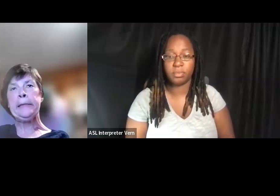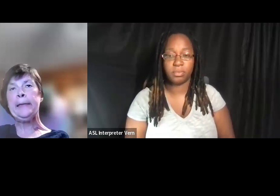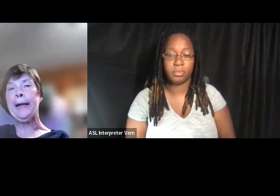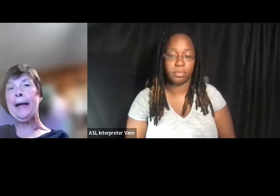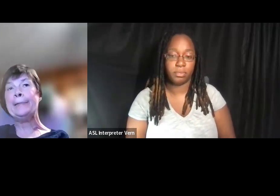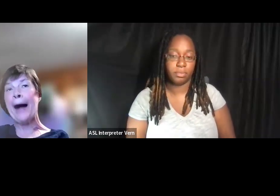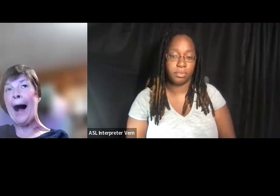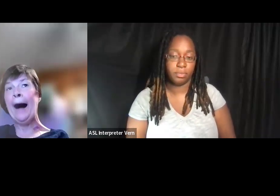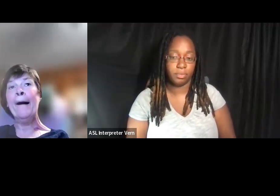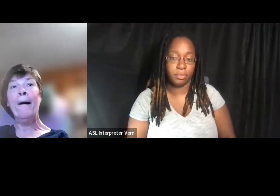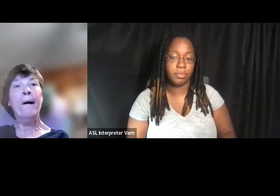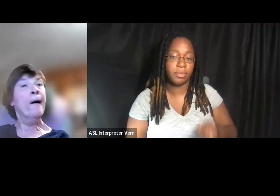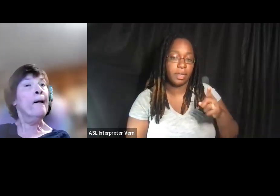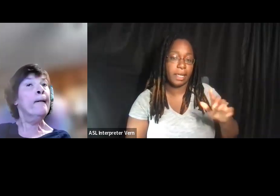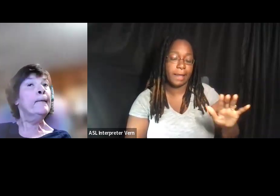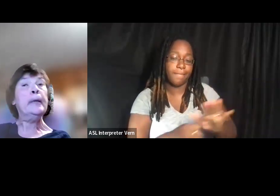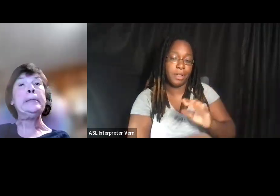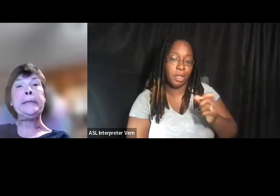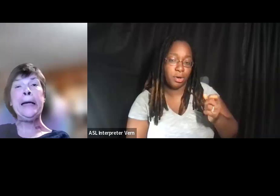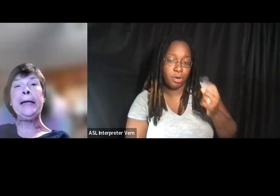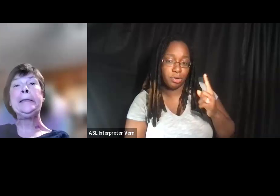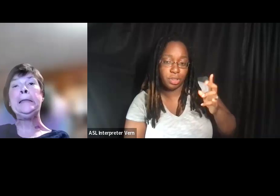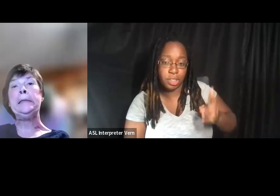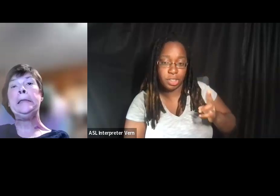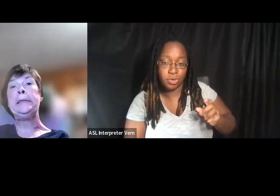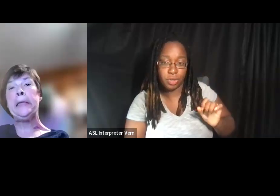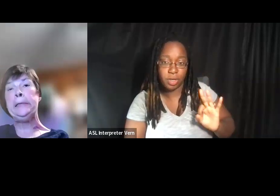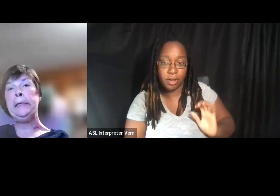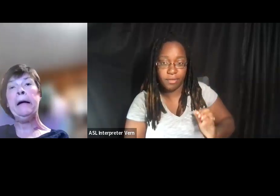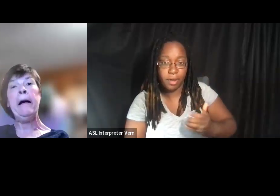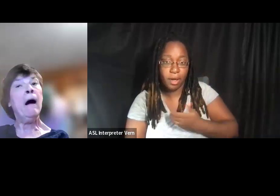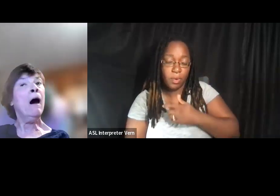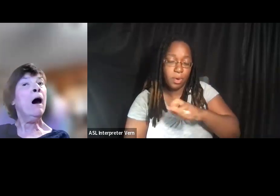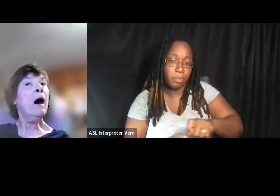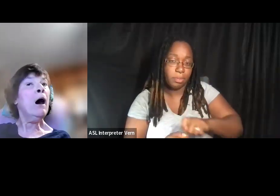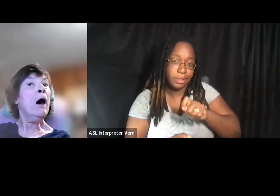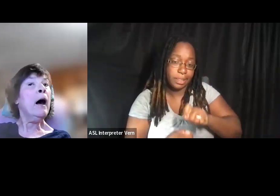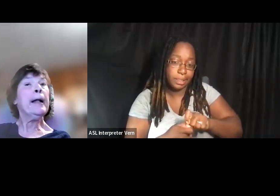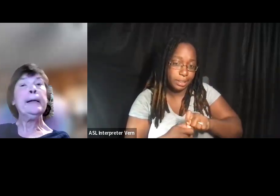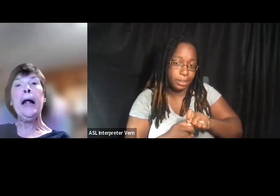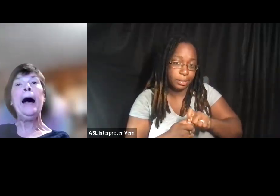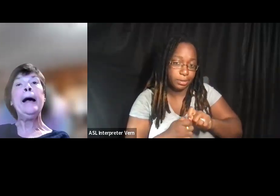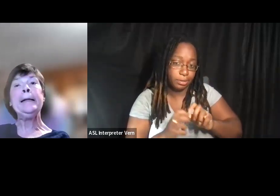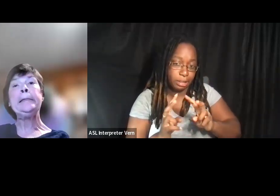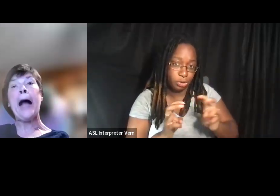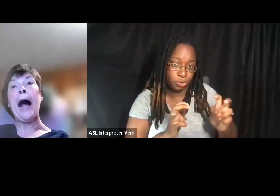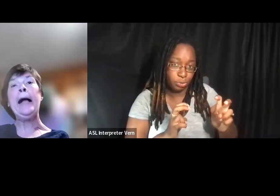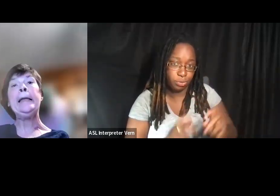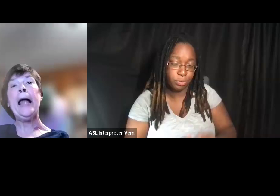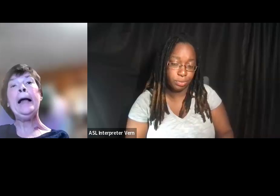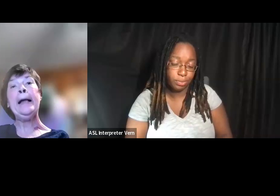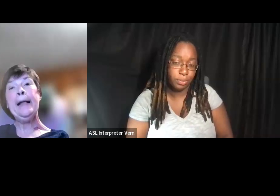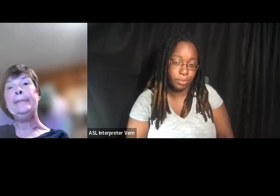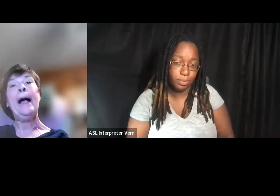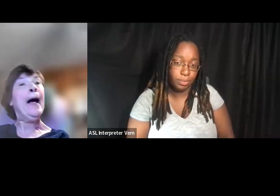the history of our particular center. and yet you